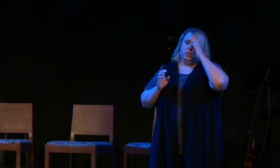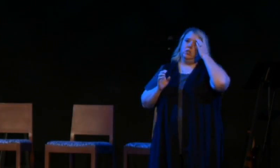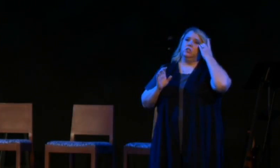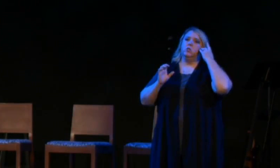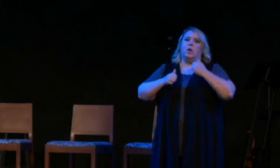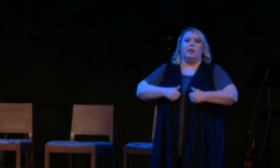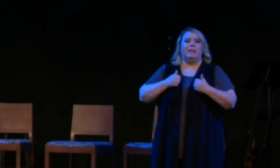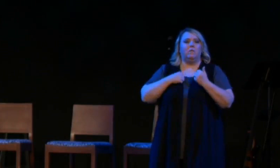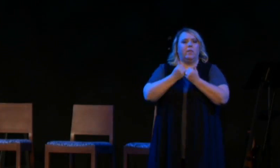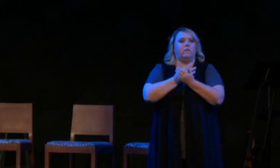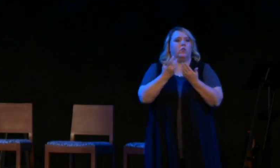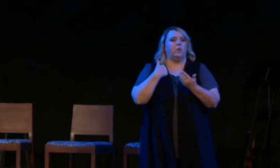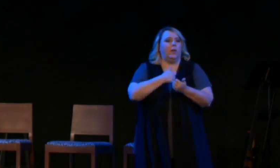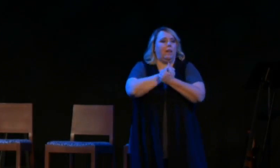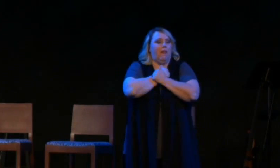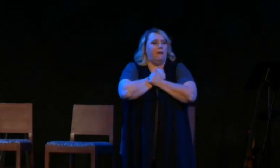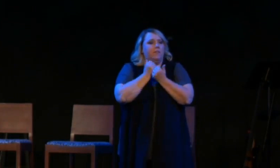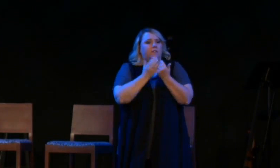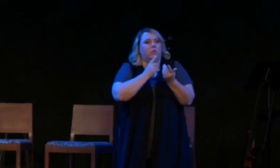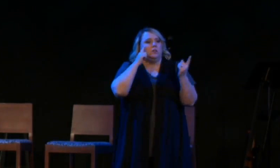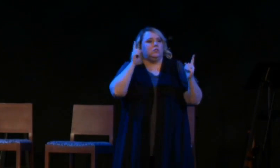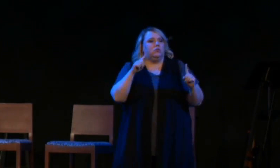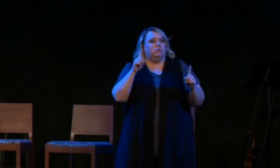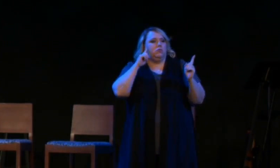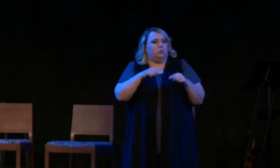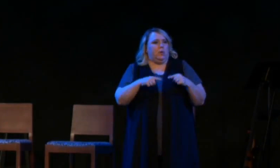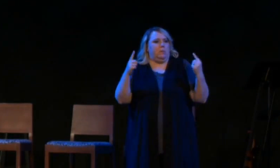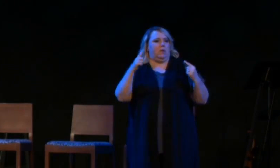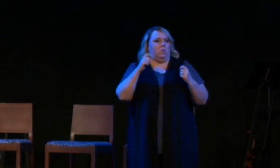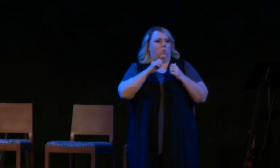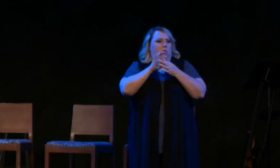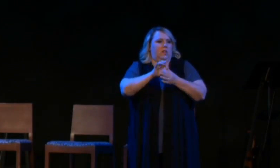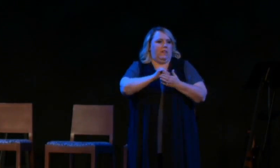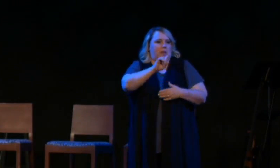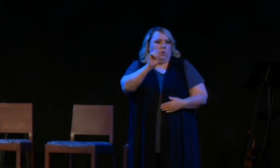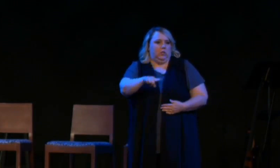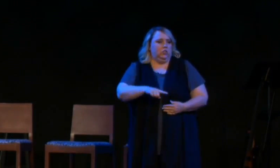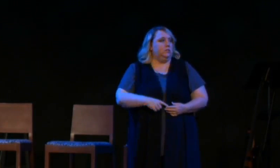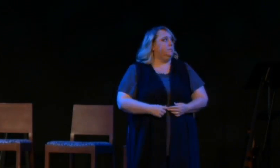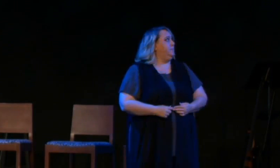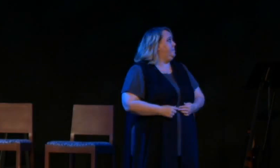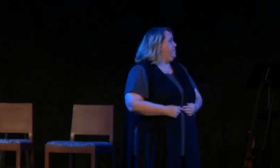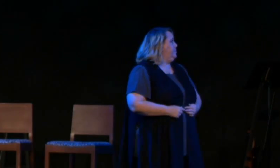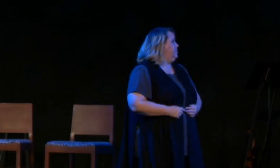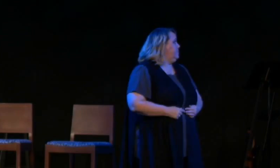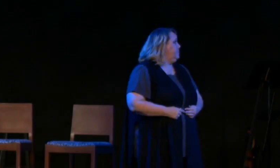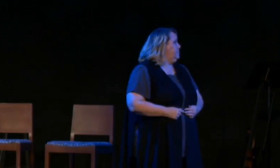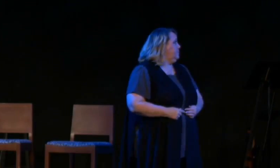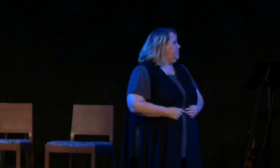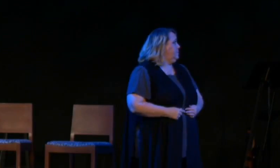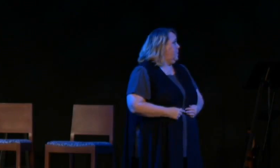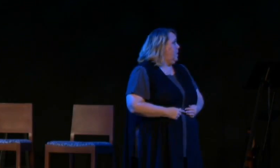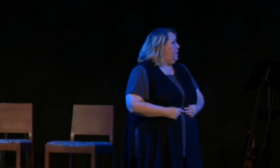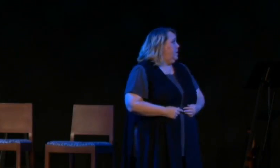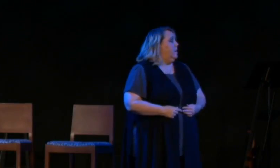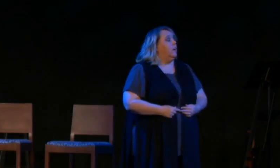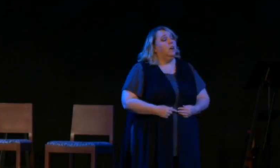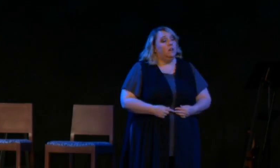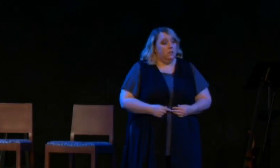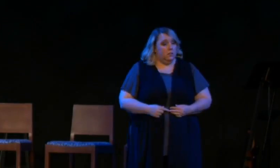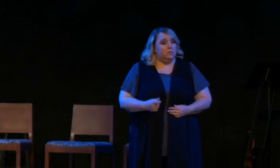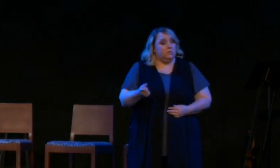love, even though there's disagreement on this question. The next thing to point out is that while this is going to allow